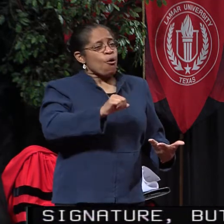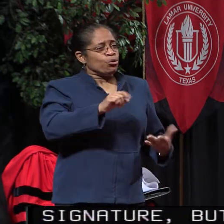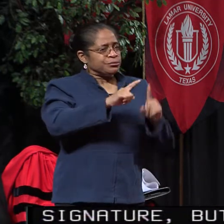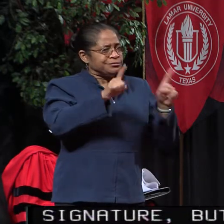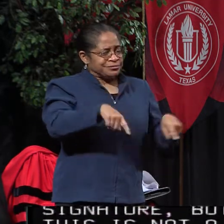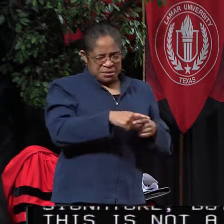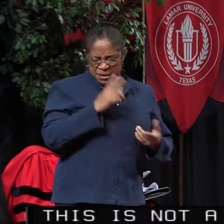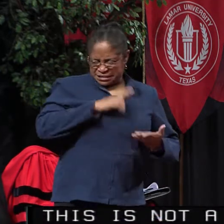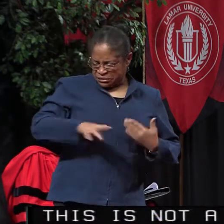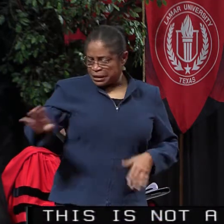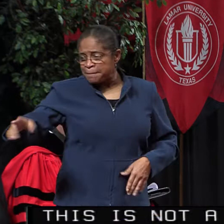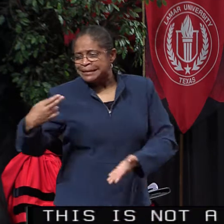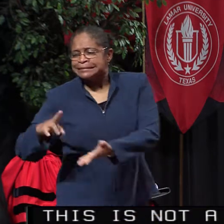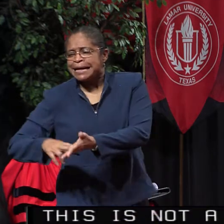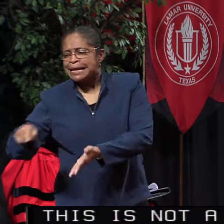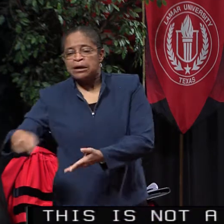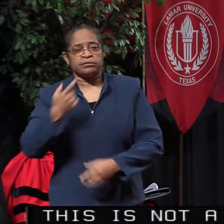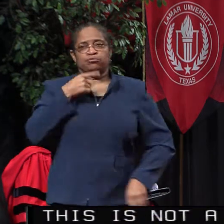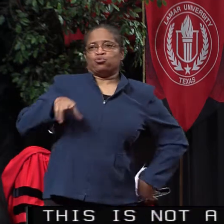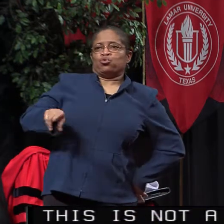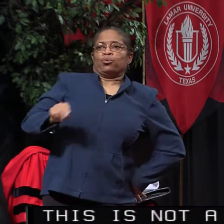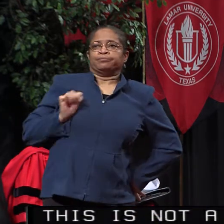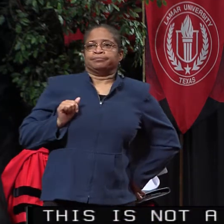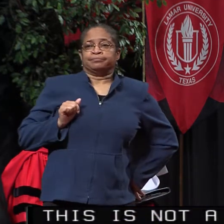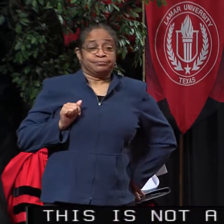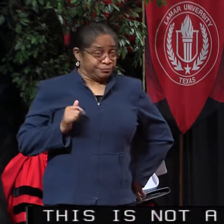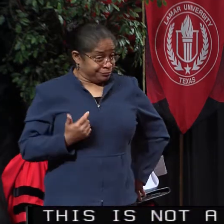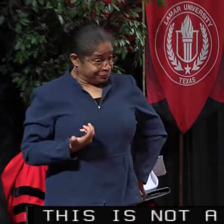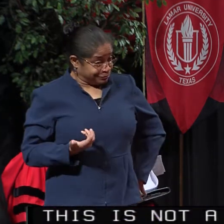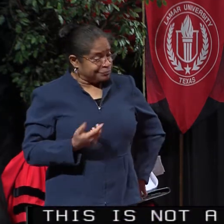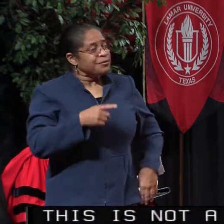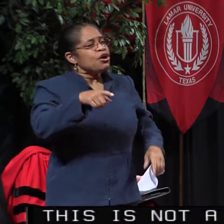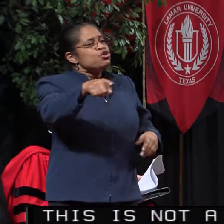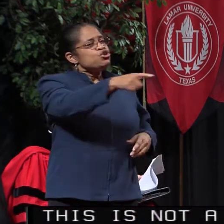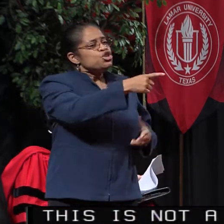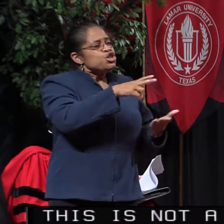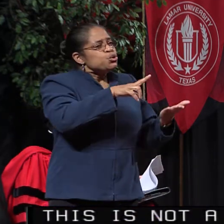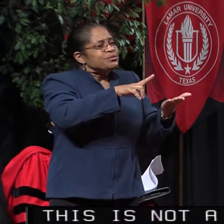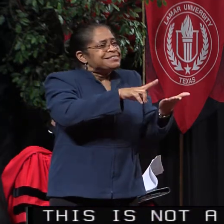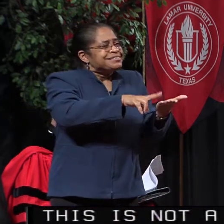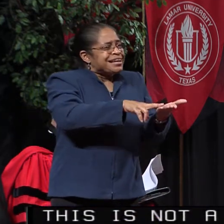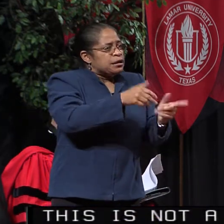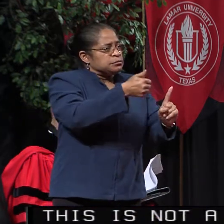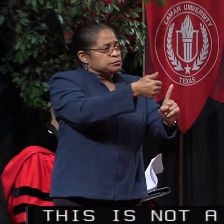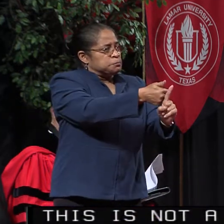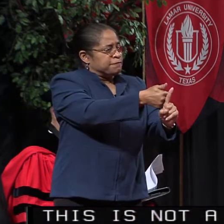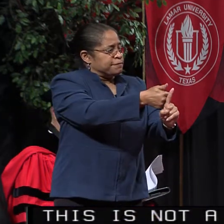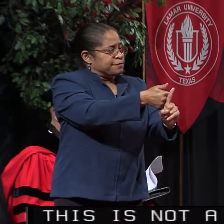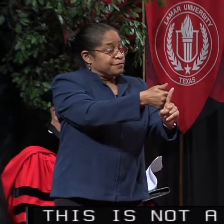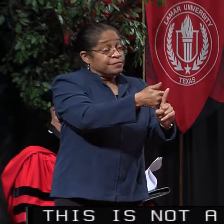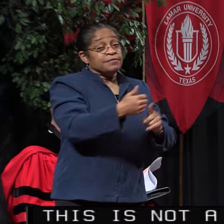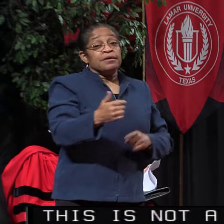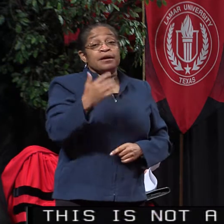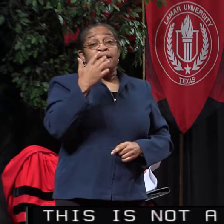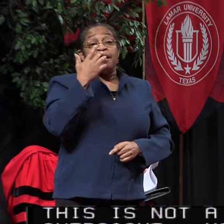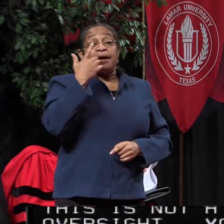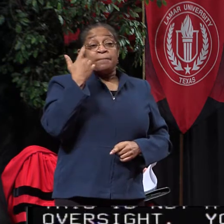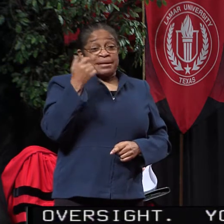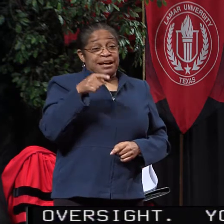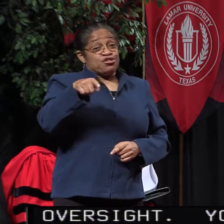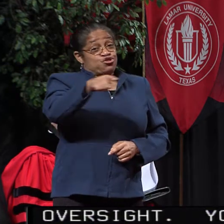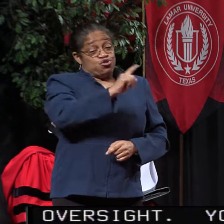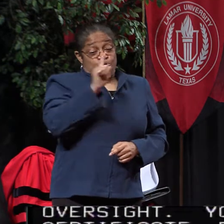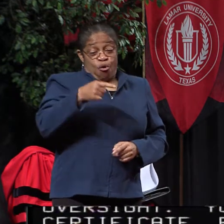to me and said, please sign here, and I said, no. You are to sign the certificate yourself, because ultimately you are the